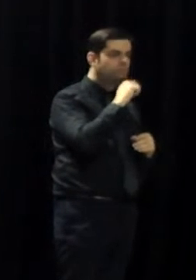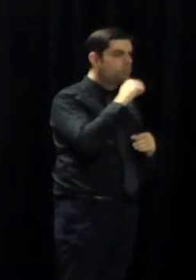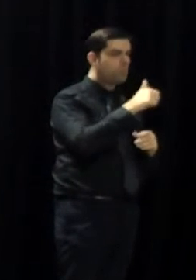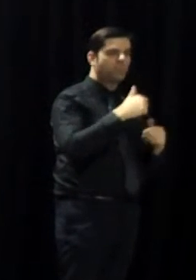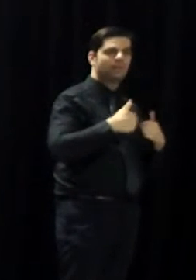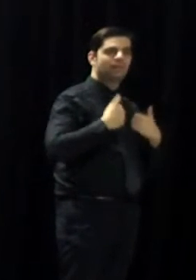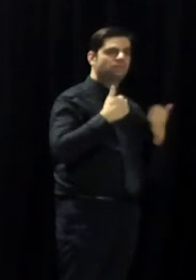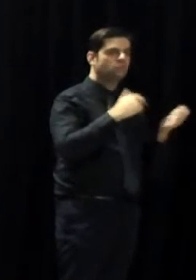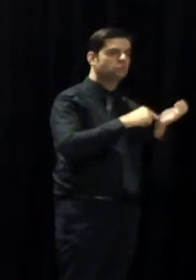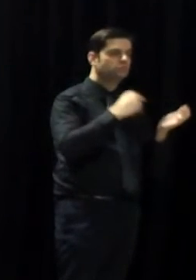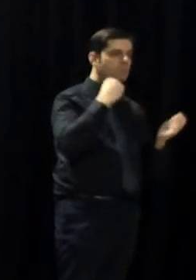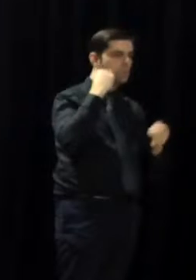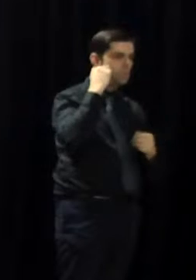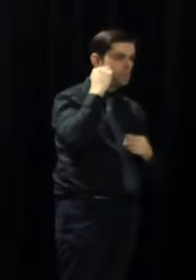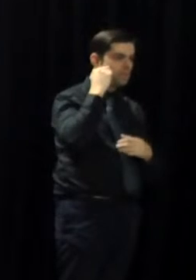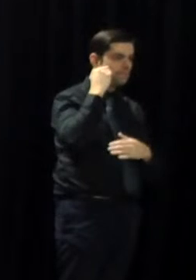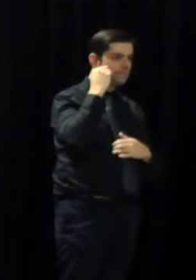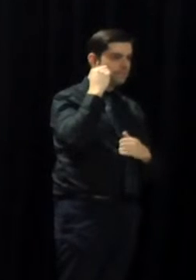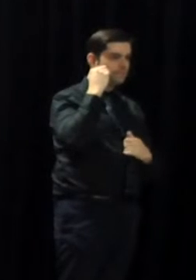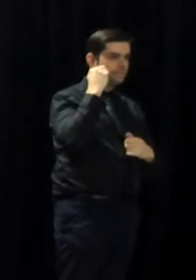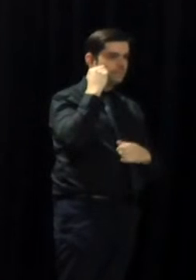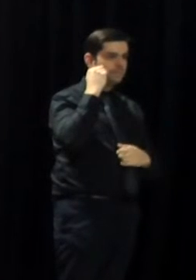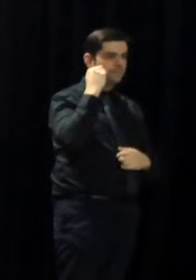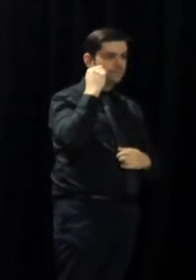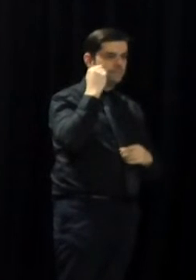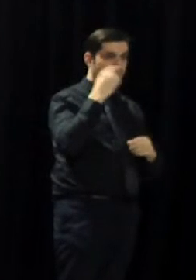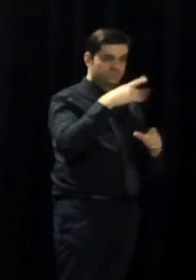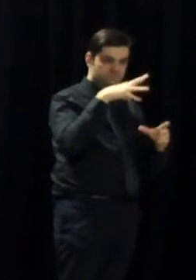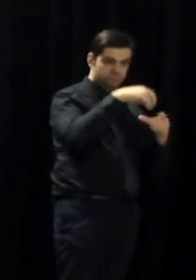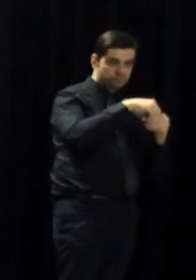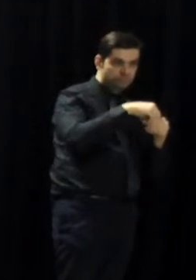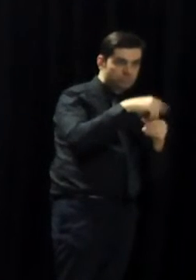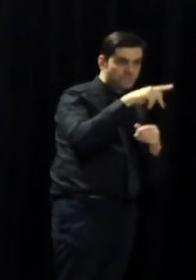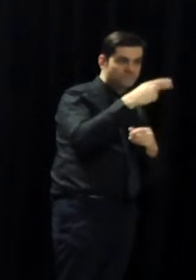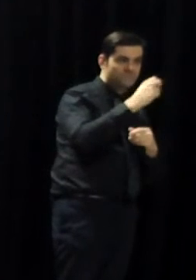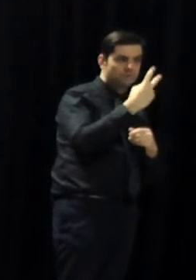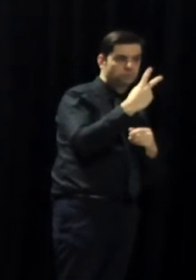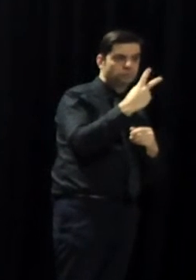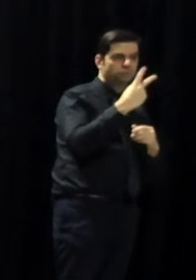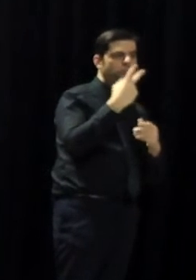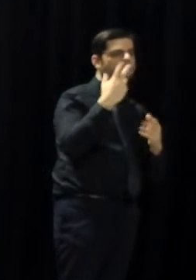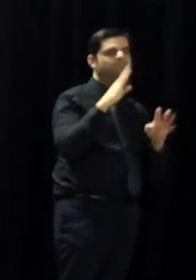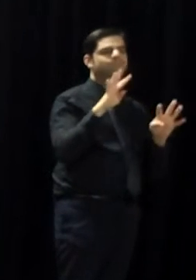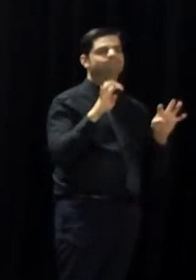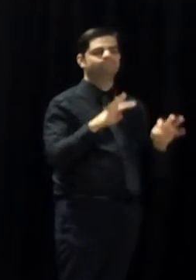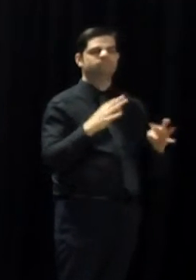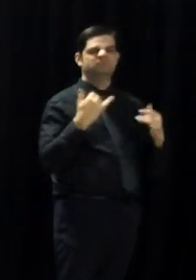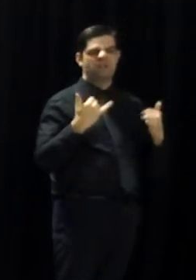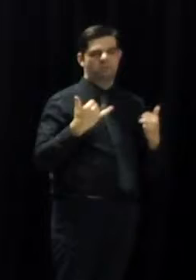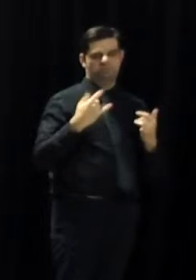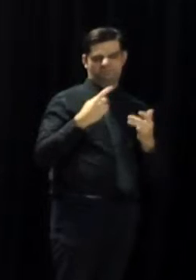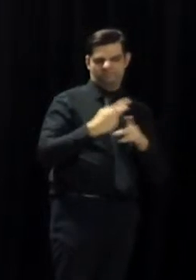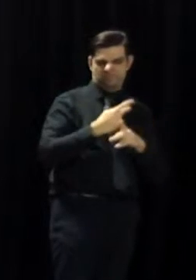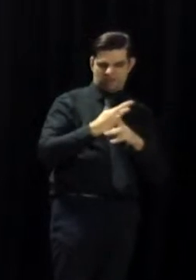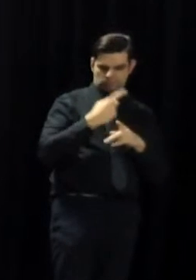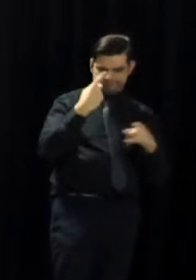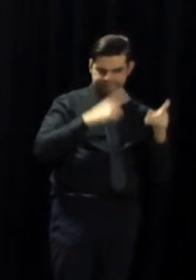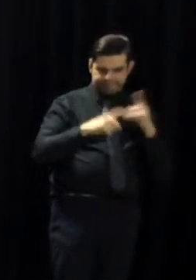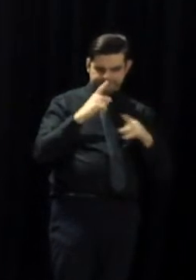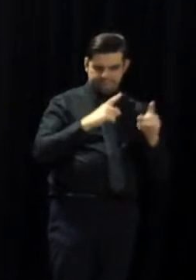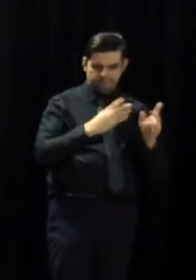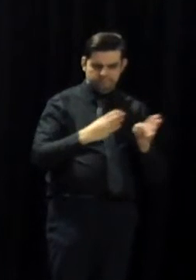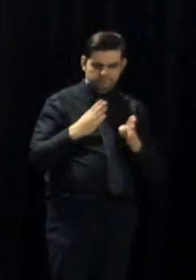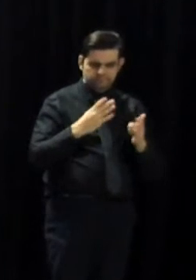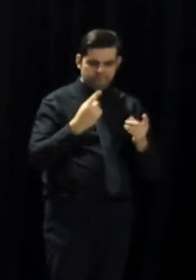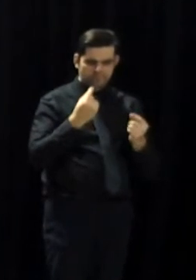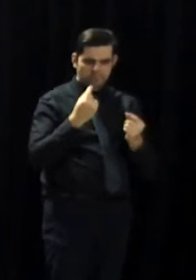working on. Each region's got to put together their plan. A lot of this work's already done. Some of it